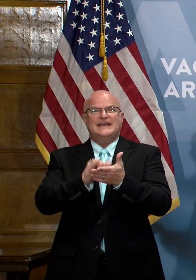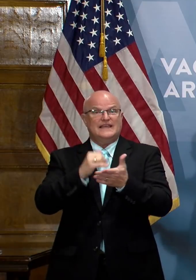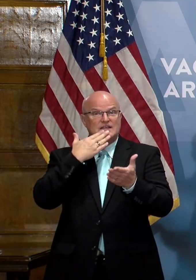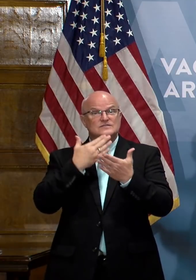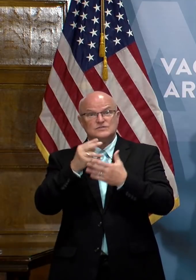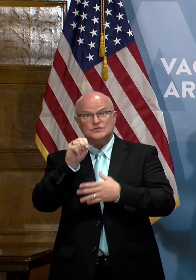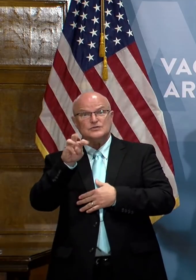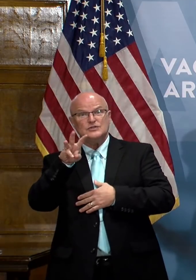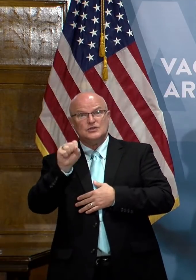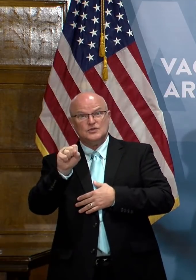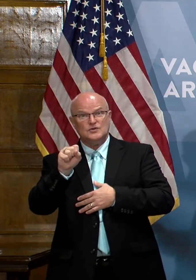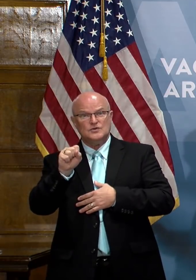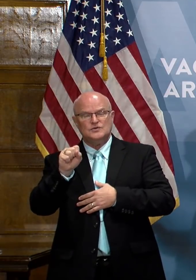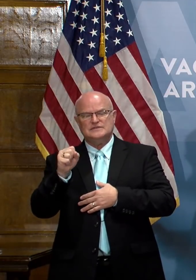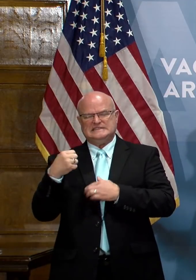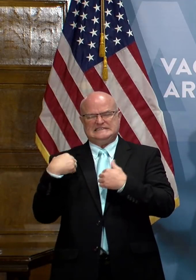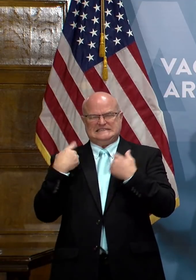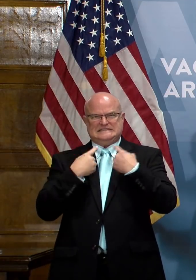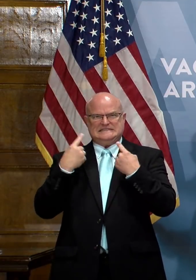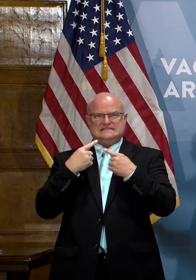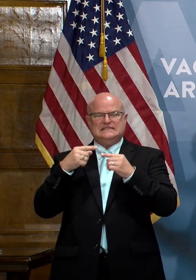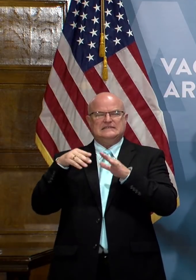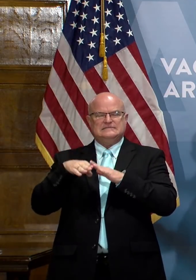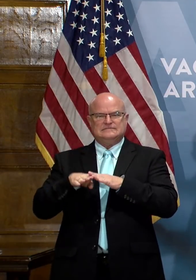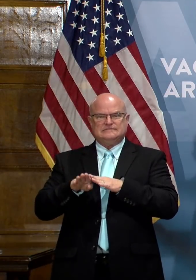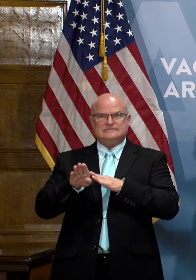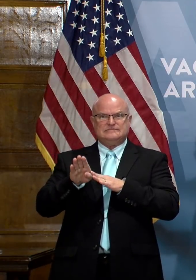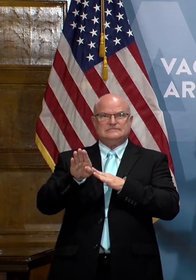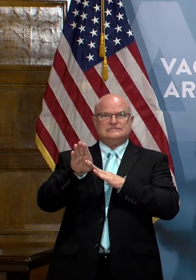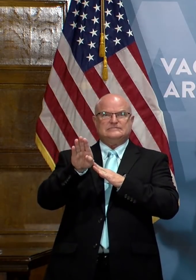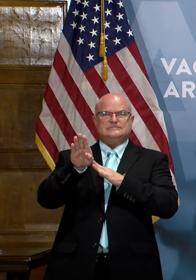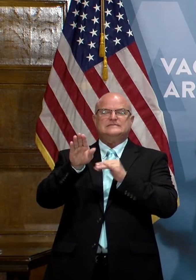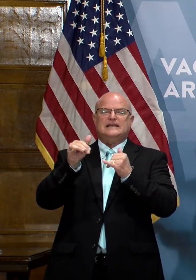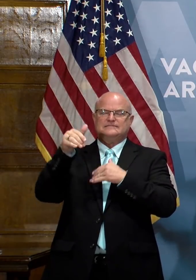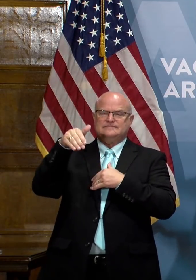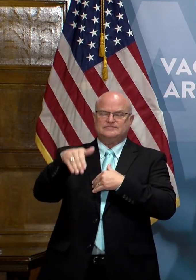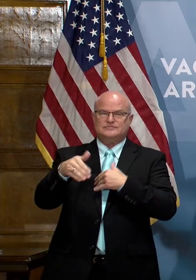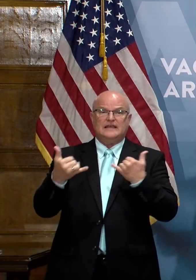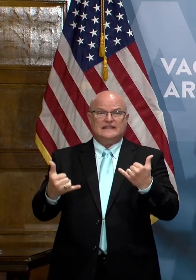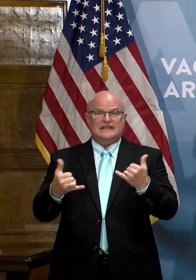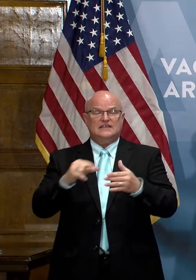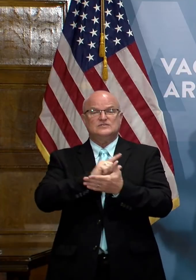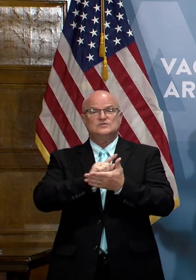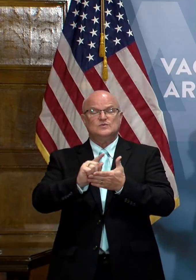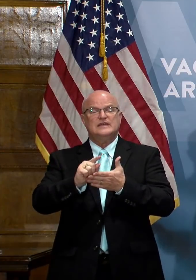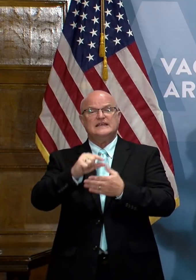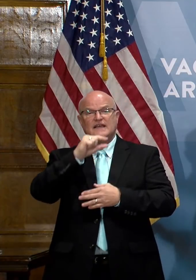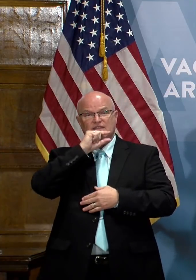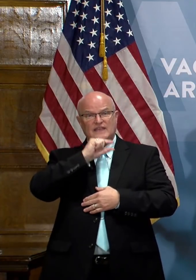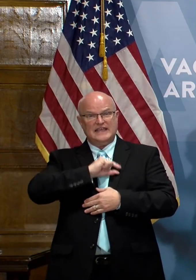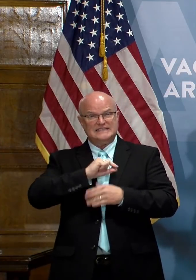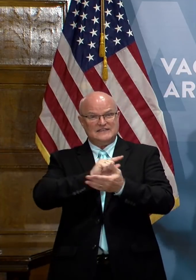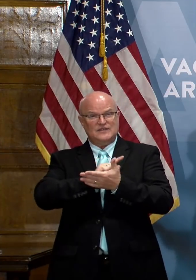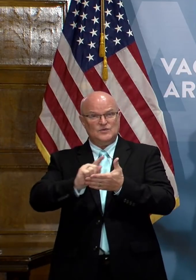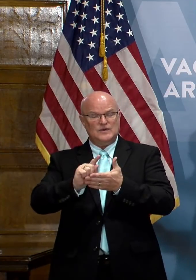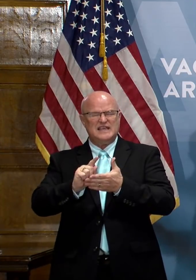good news considering the trend we had been on. This week, as you know, is the Thanksgiving week, and many of our districts, if not most of our districts